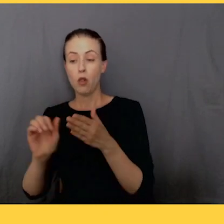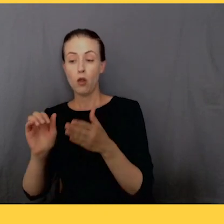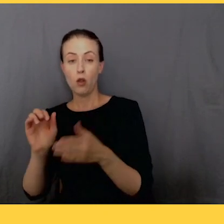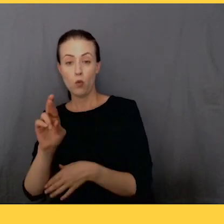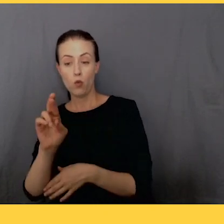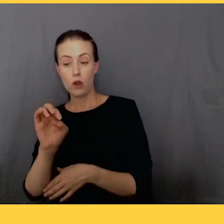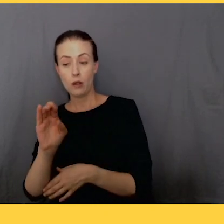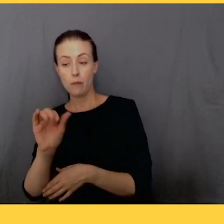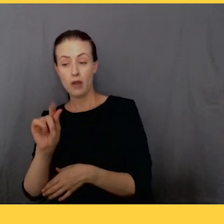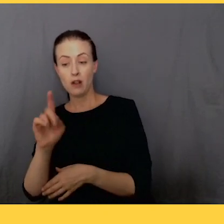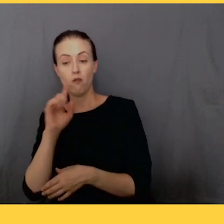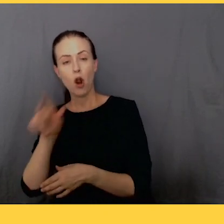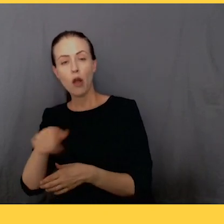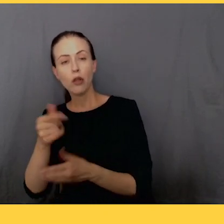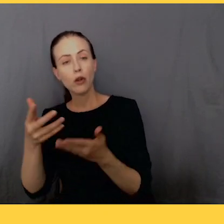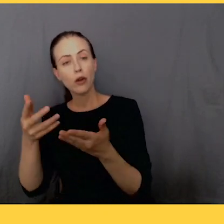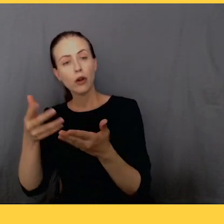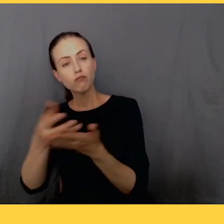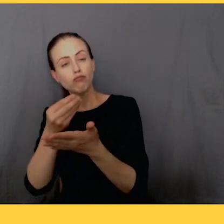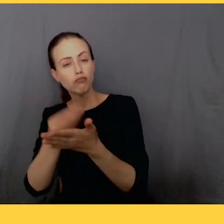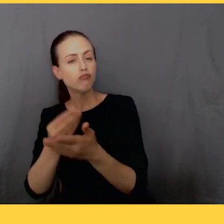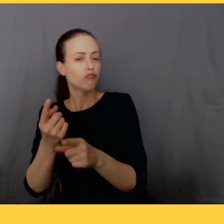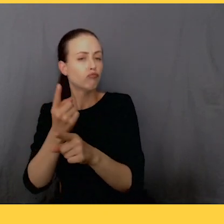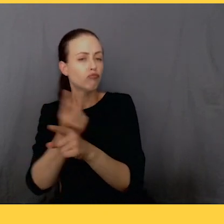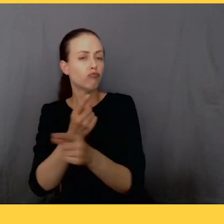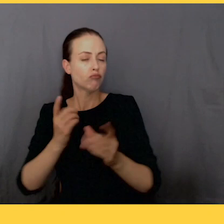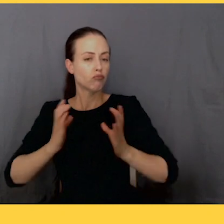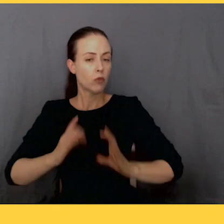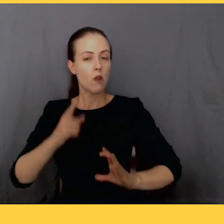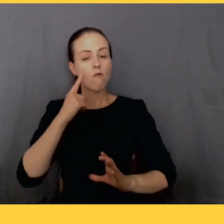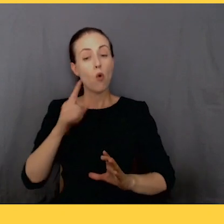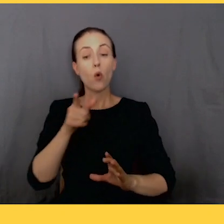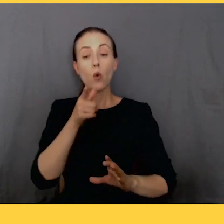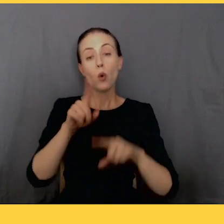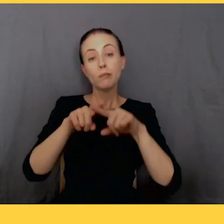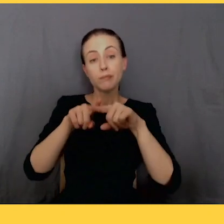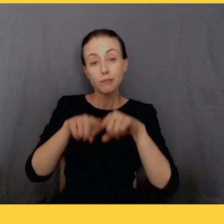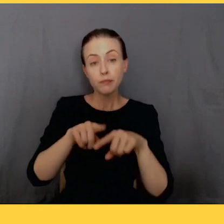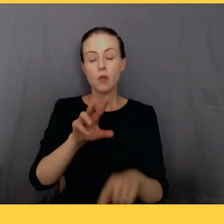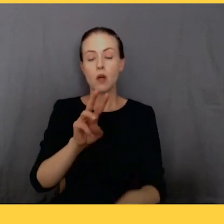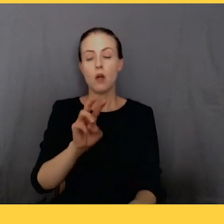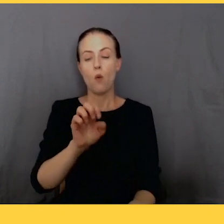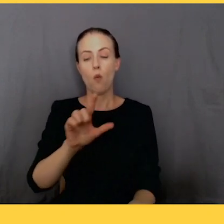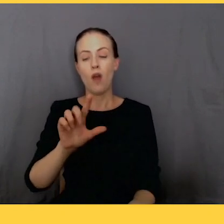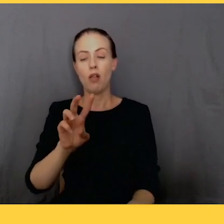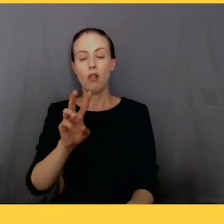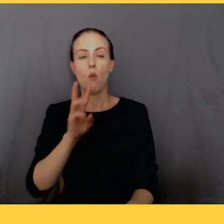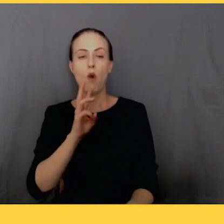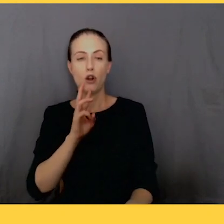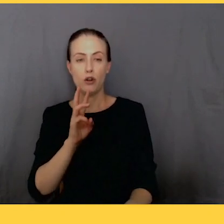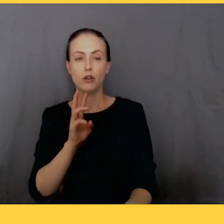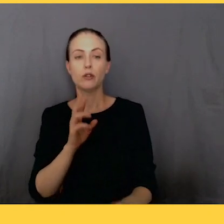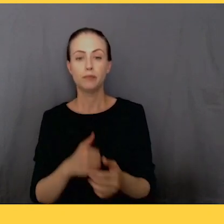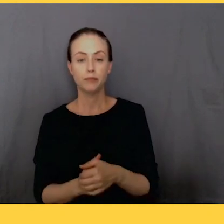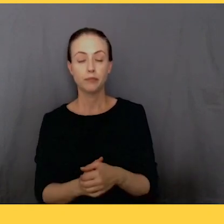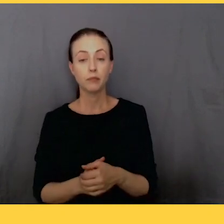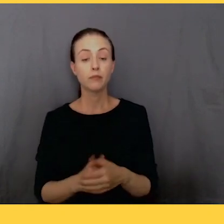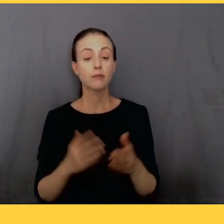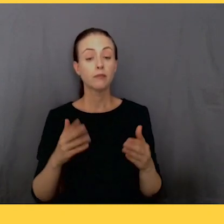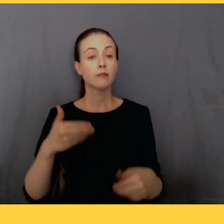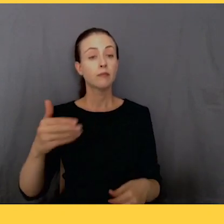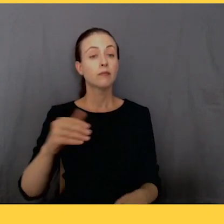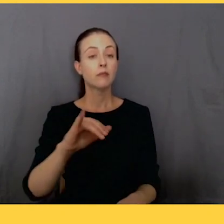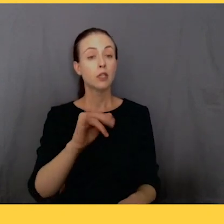that are dependent on well water. In addition to that, we're launching in June and July a pilot for